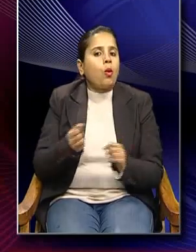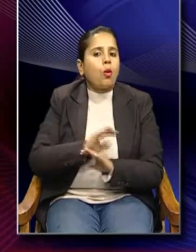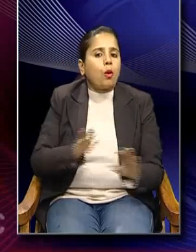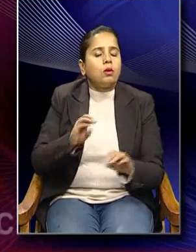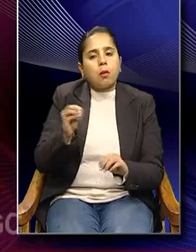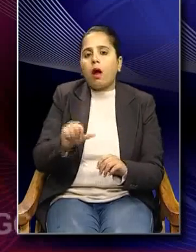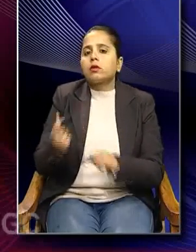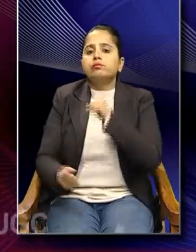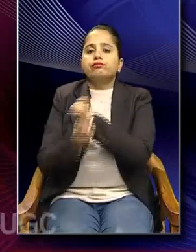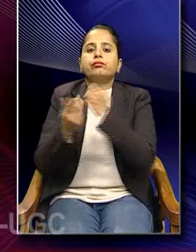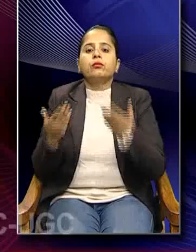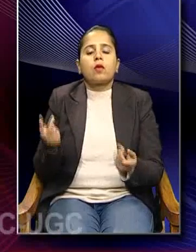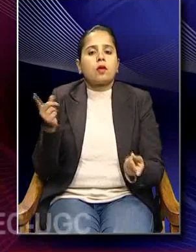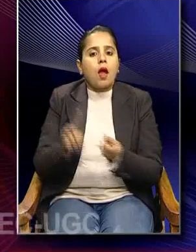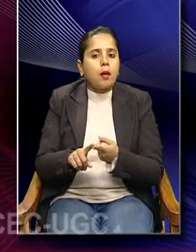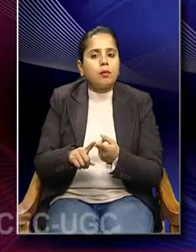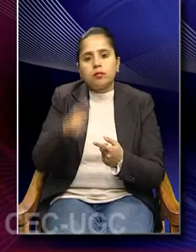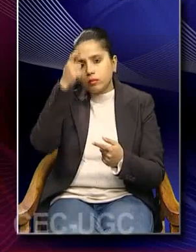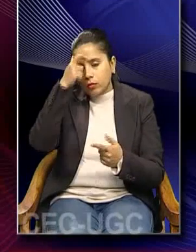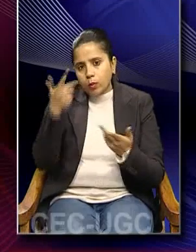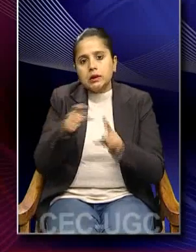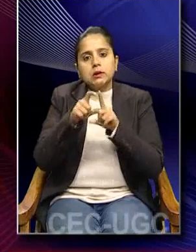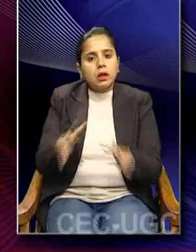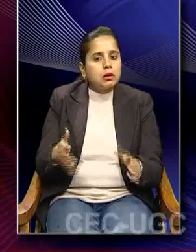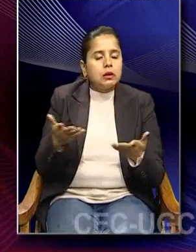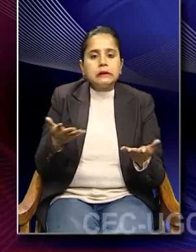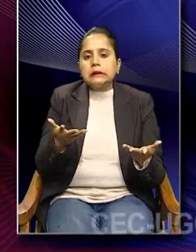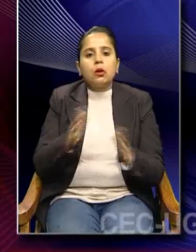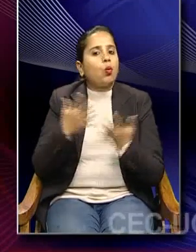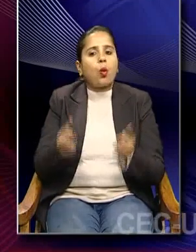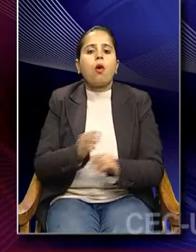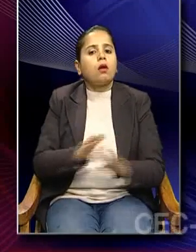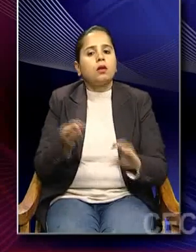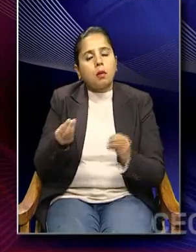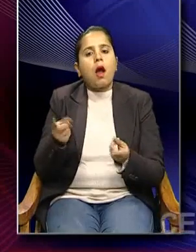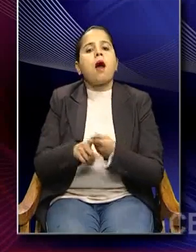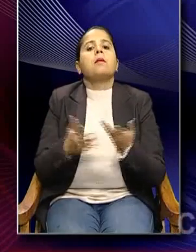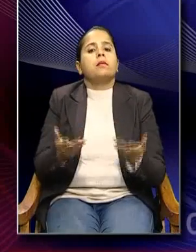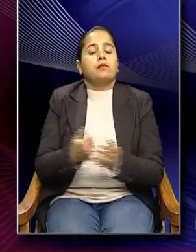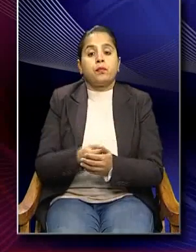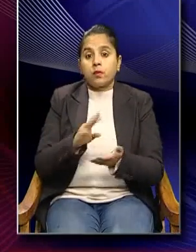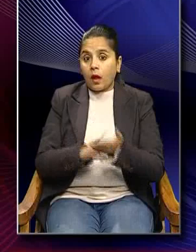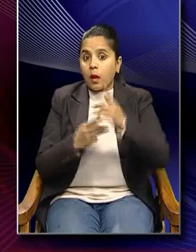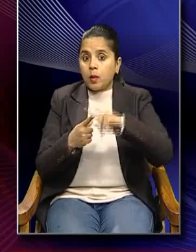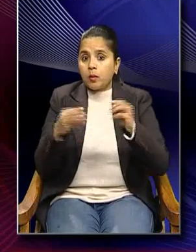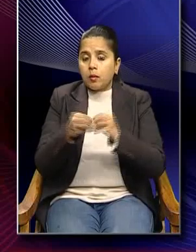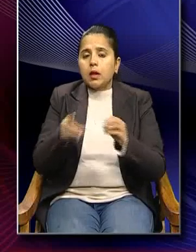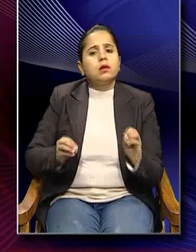mishap or a damage or a disaster. Now MTB